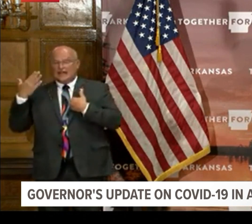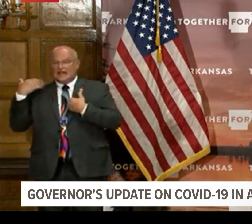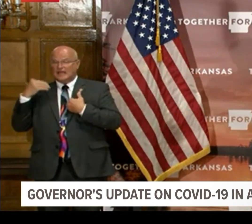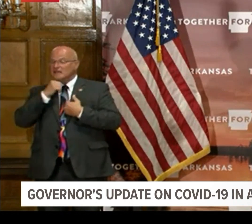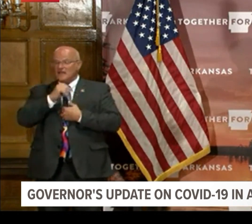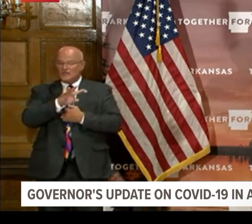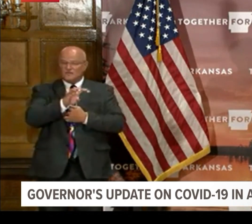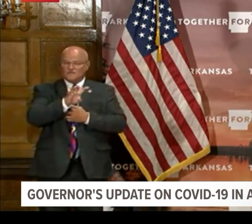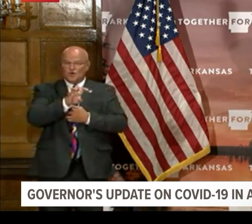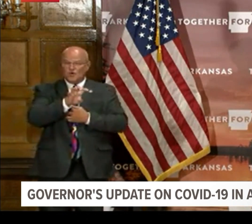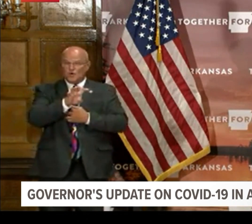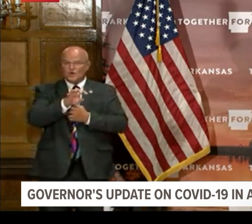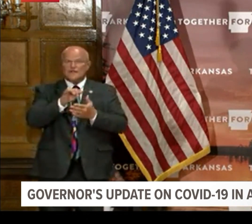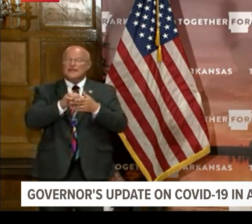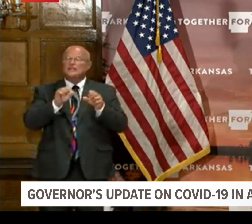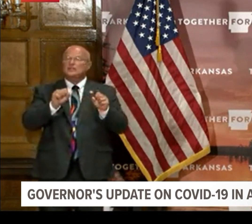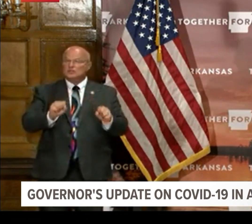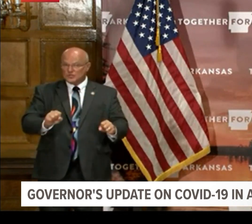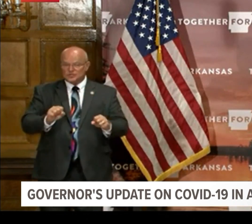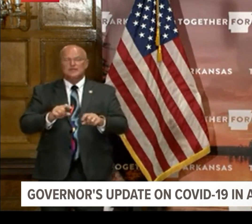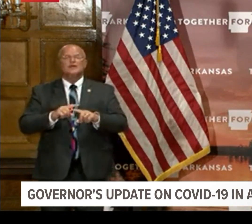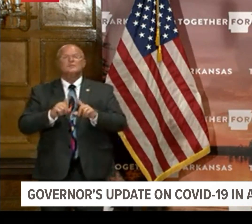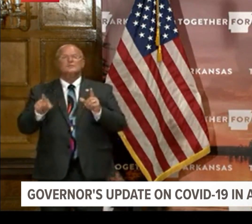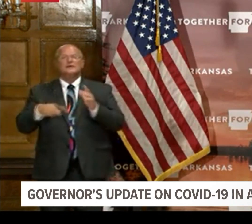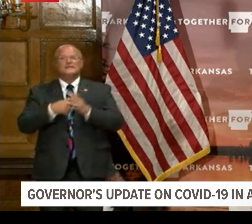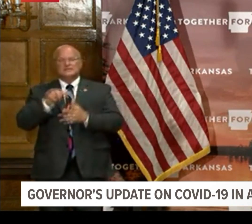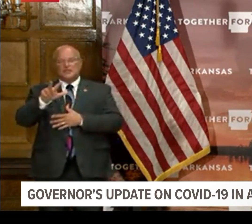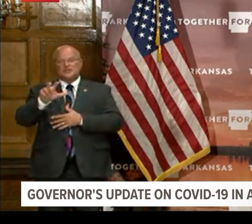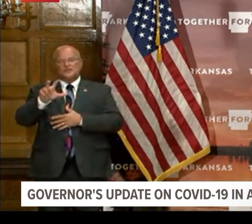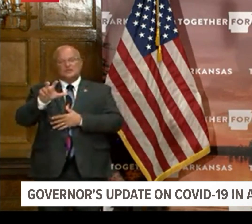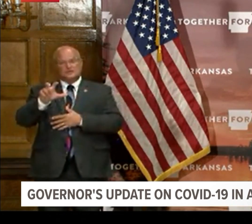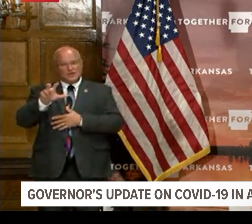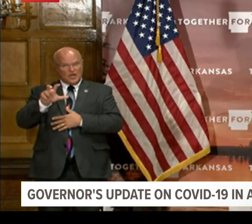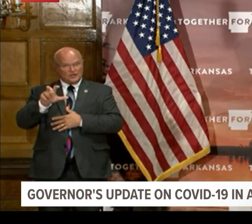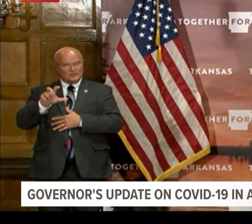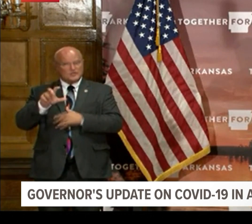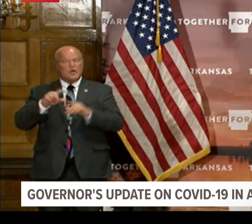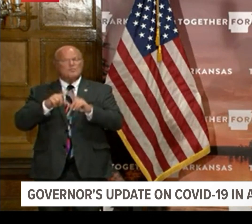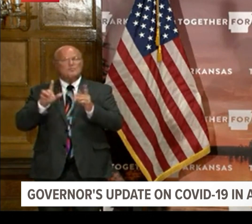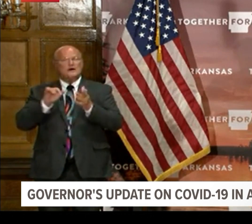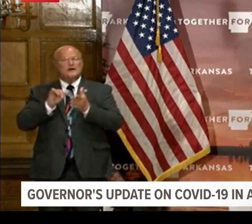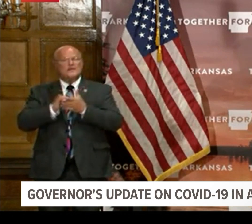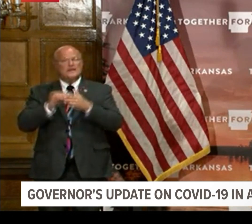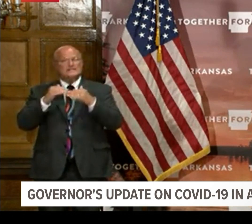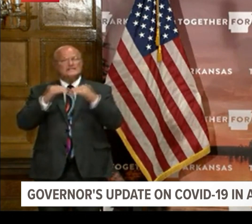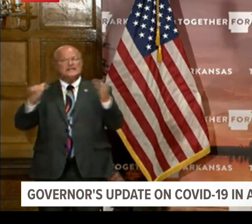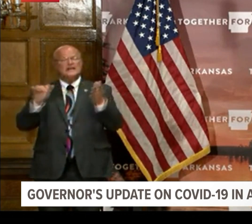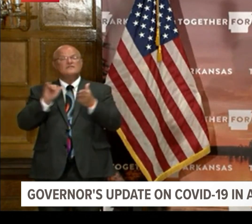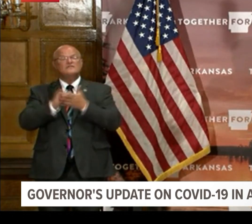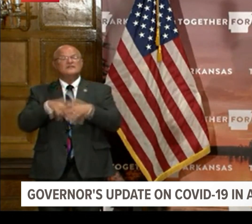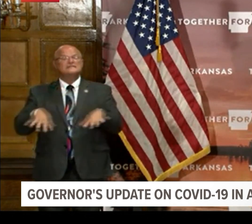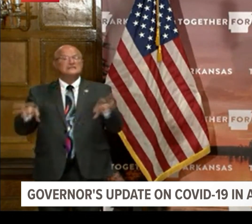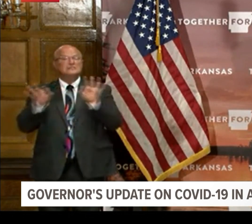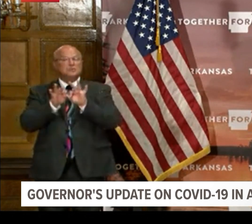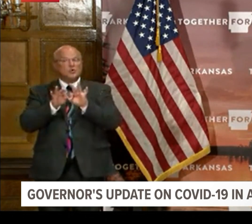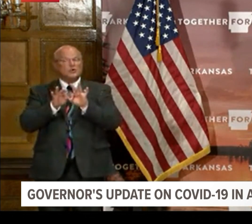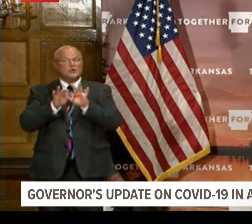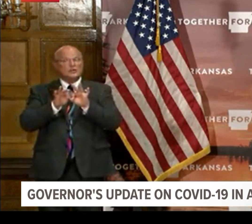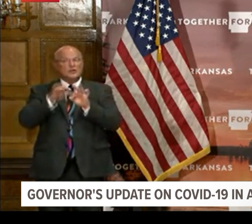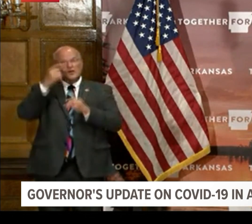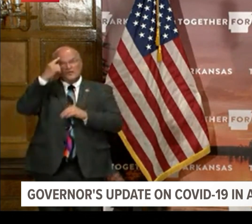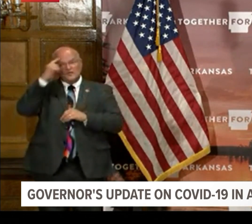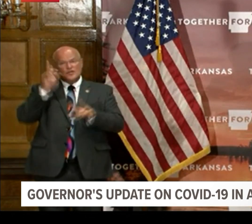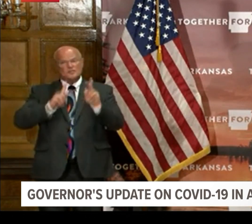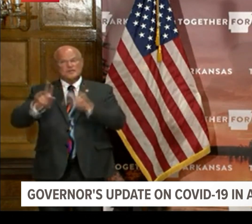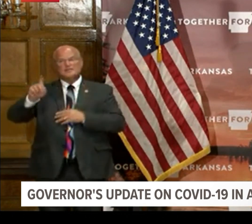not the $400 that it could be. This is $300, but that's a level that is very important to